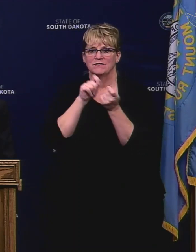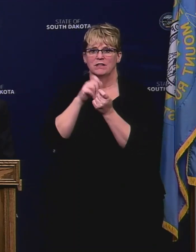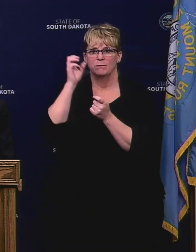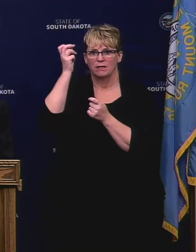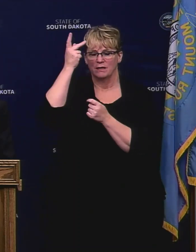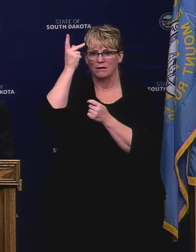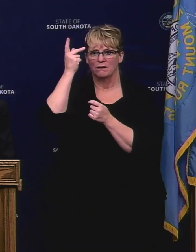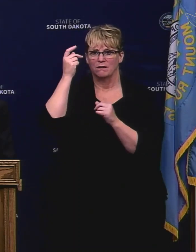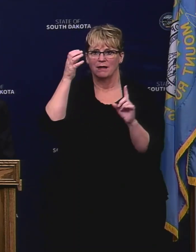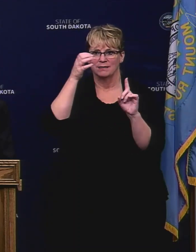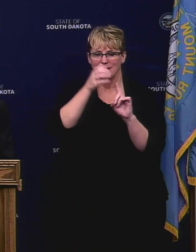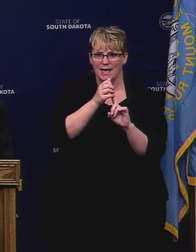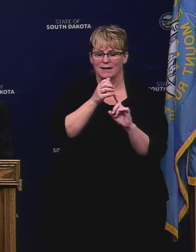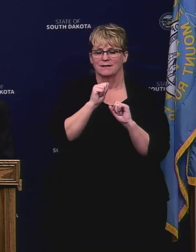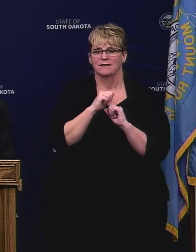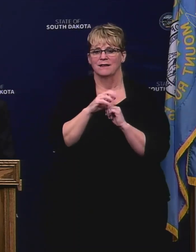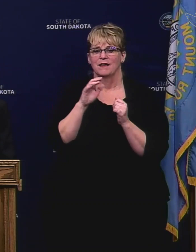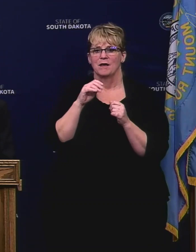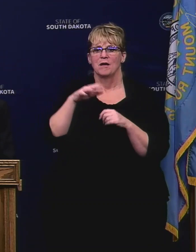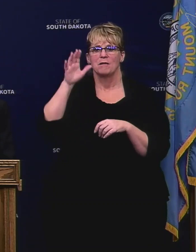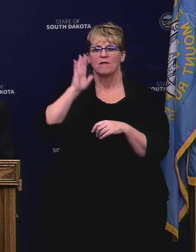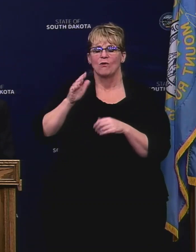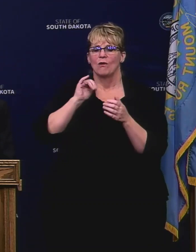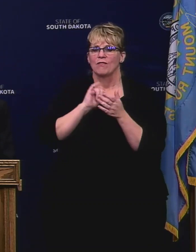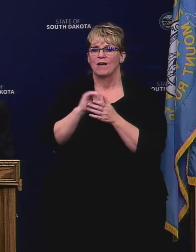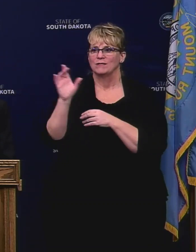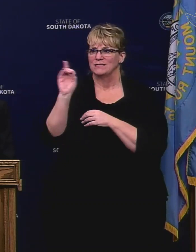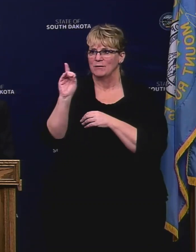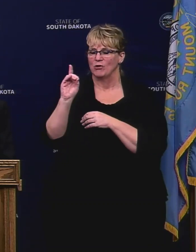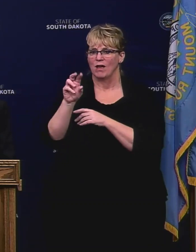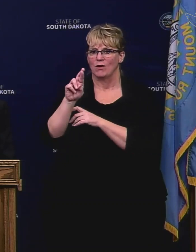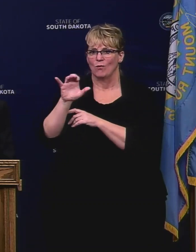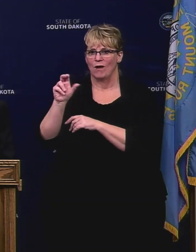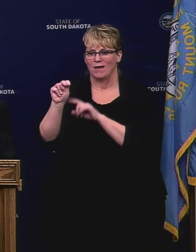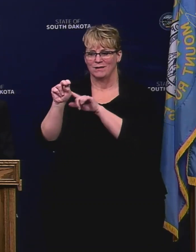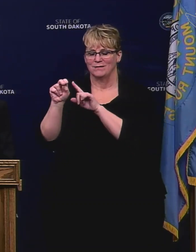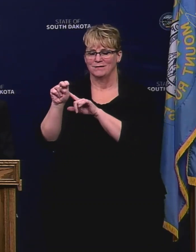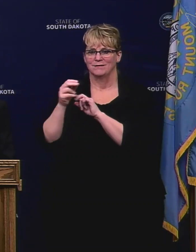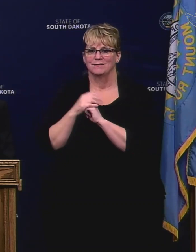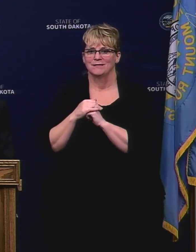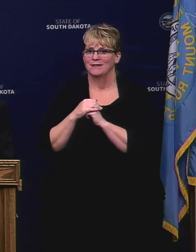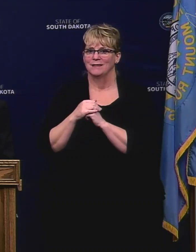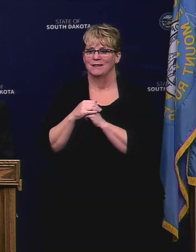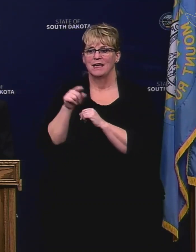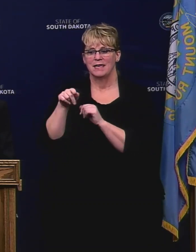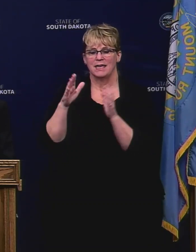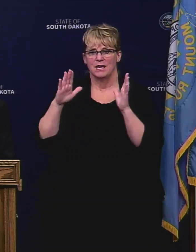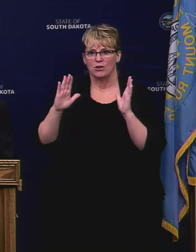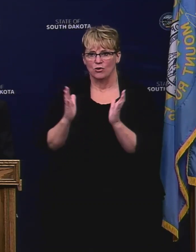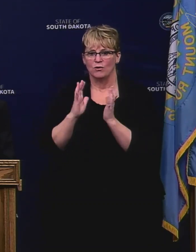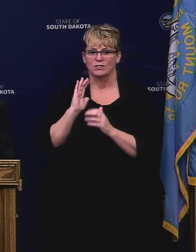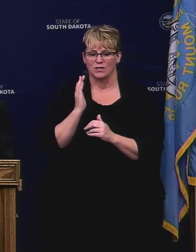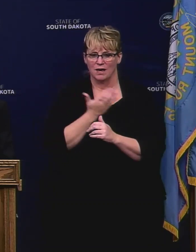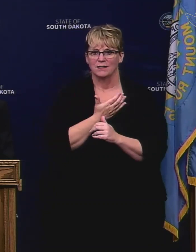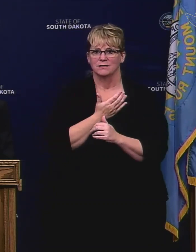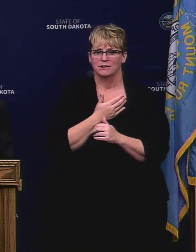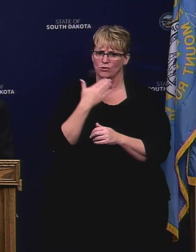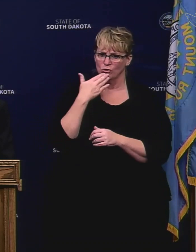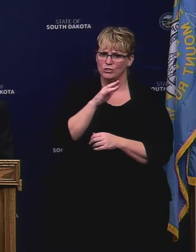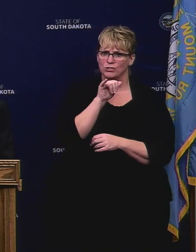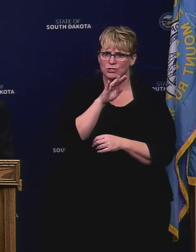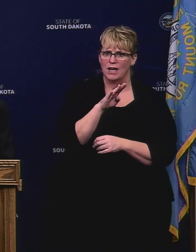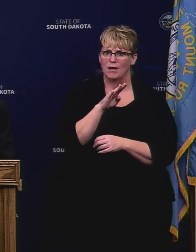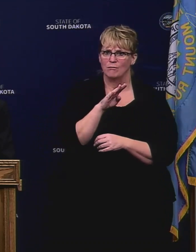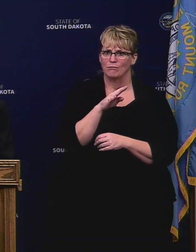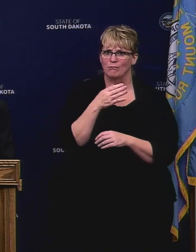that Ryan used to be a Democrat, and that he actually encouraged us and that we did a good job